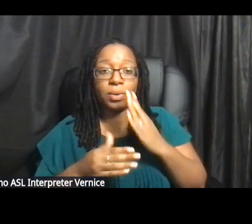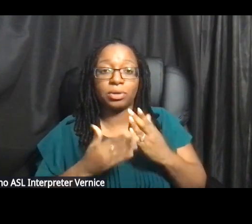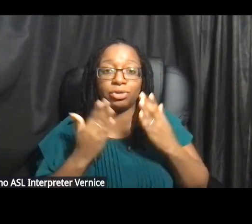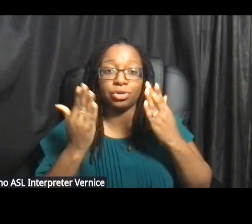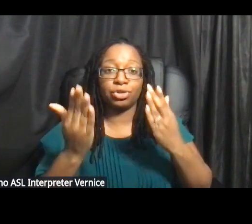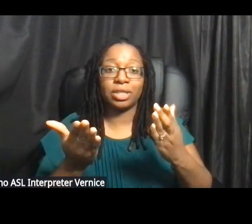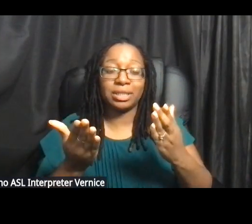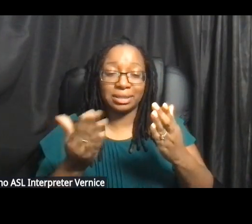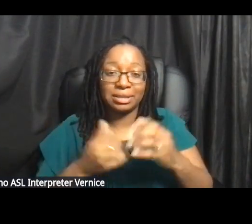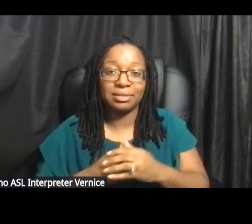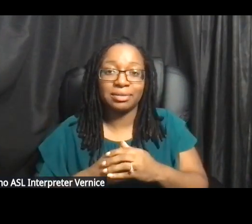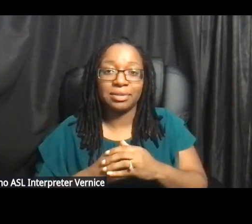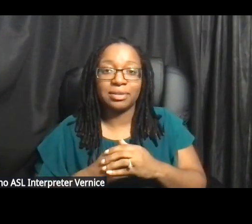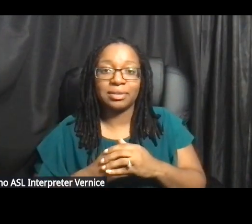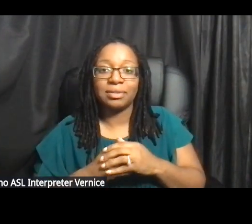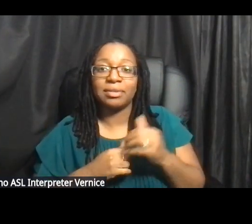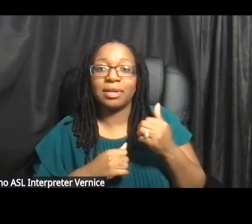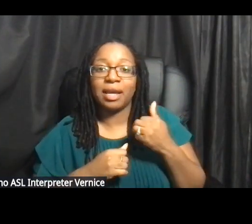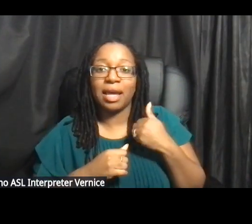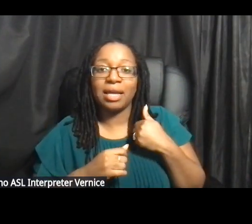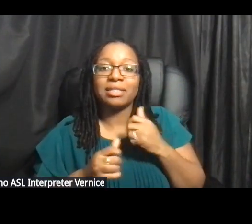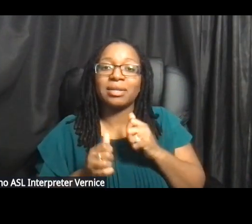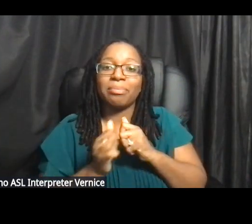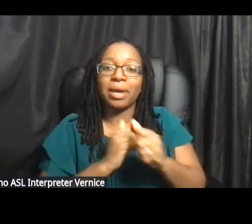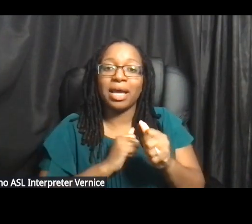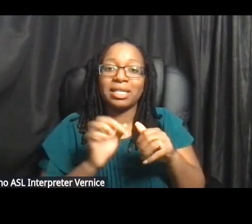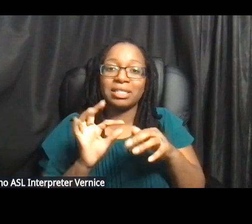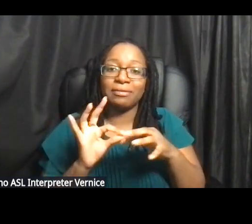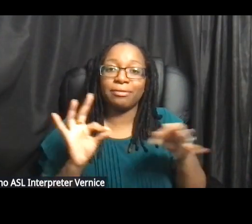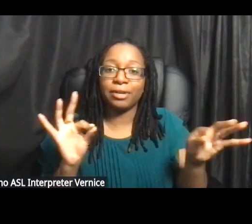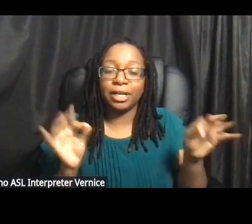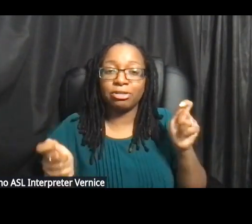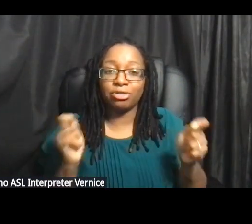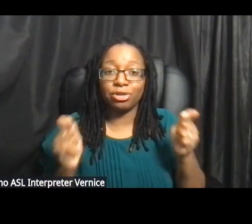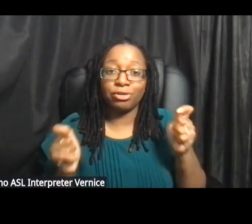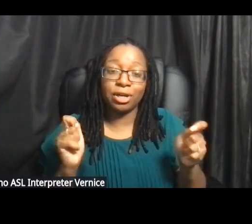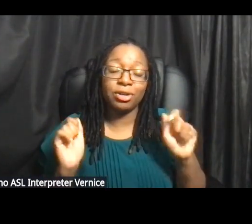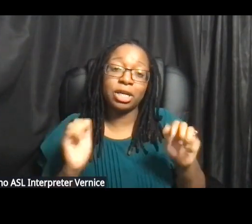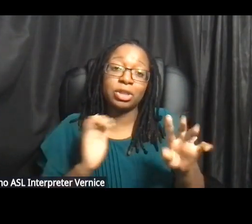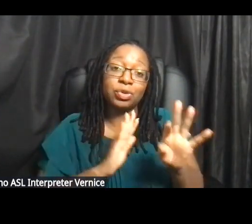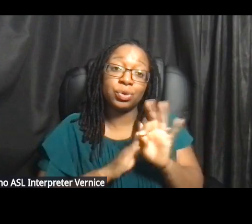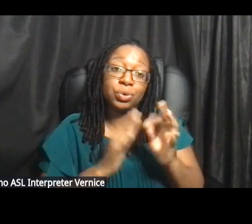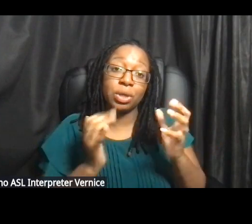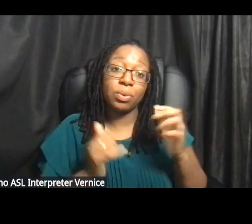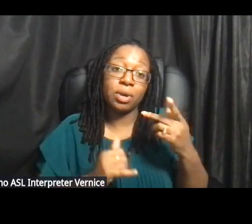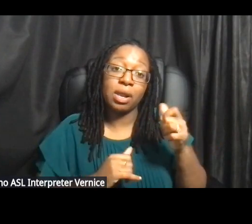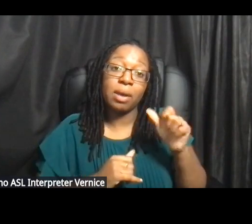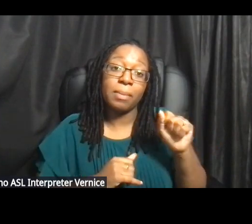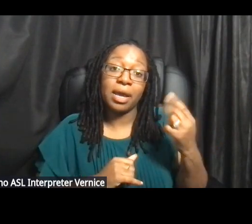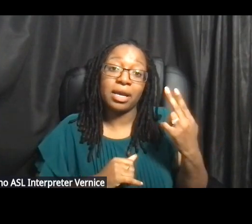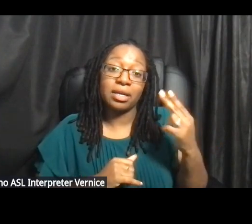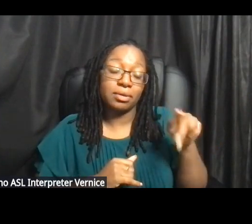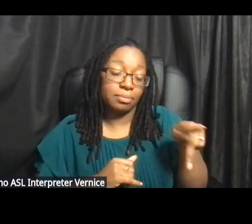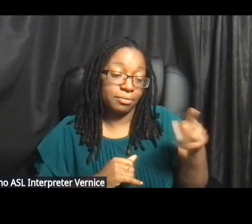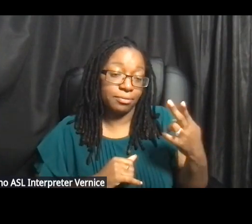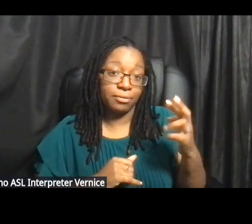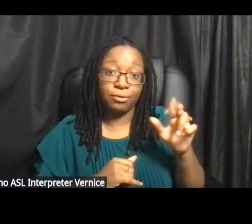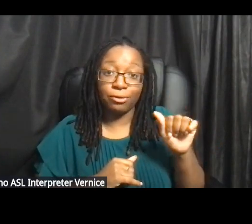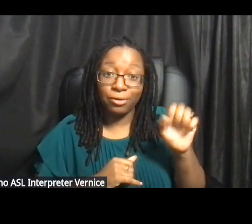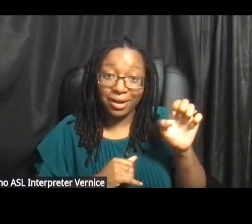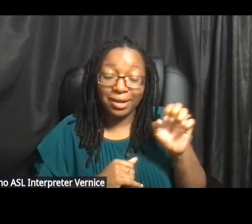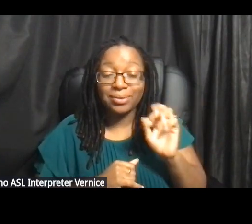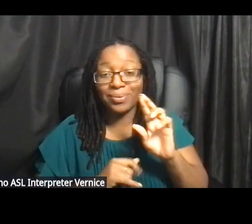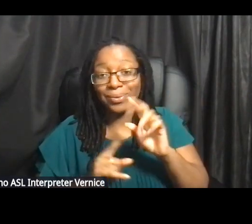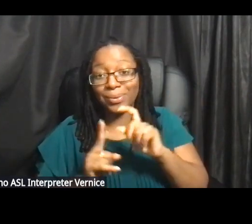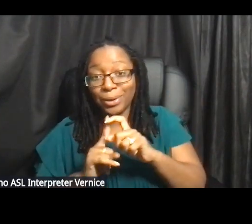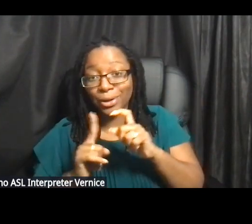has a passphrase generator, and you can choose, do I want a passphrase? Do I want a password? You can